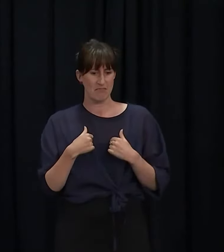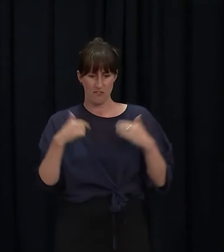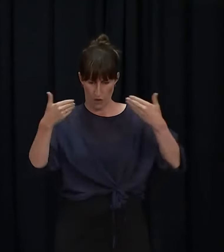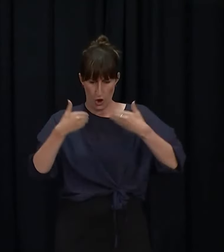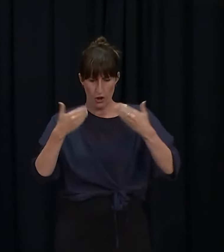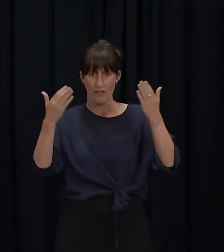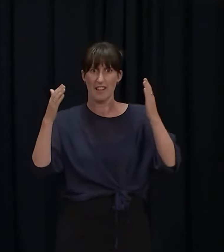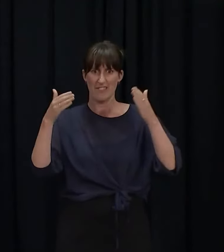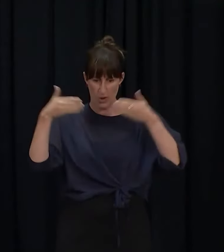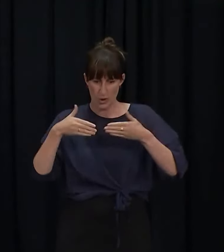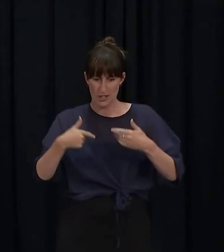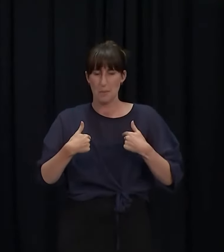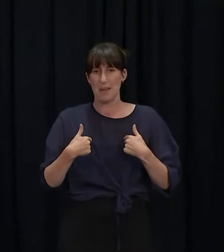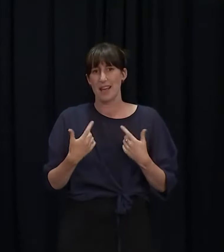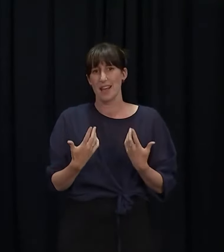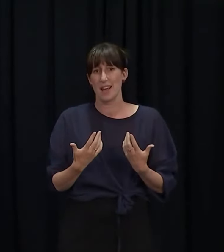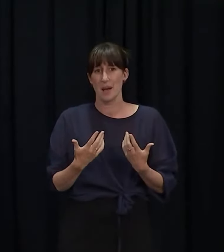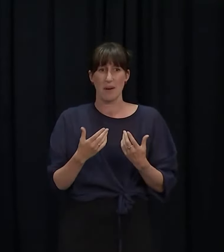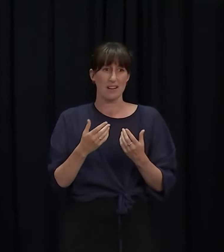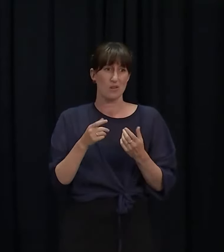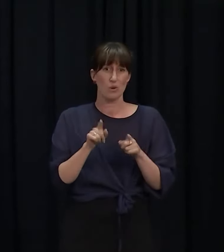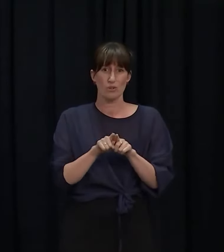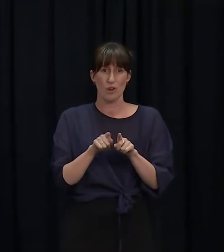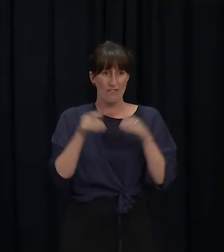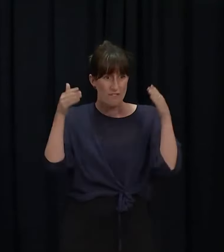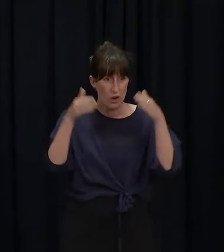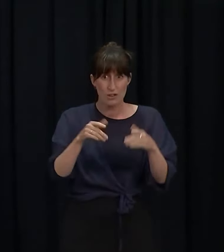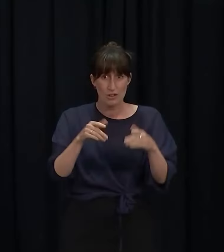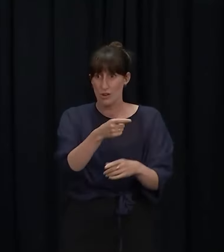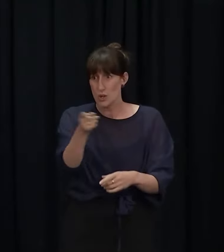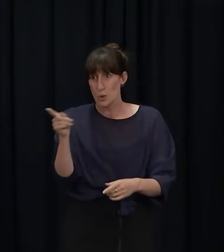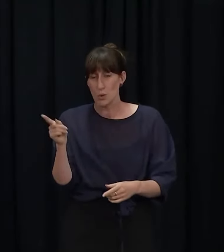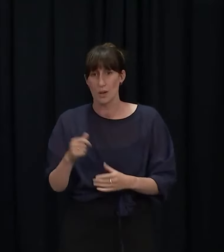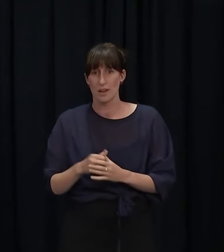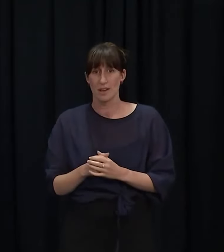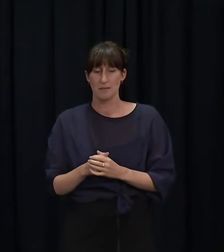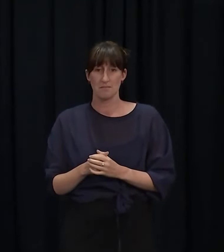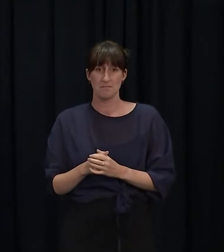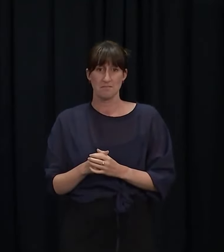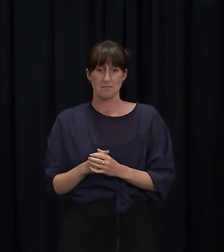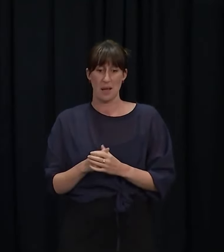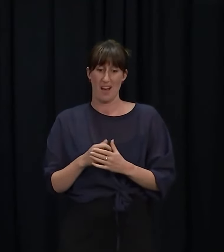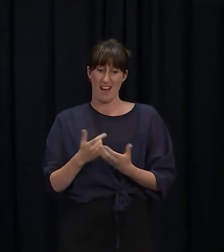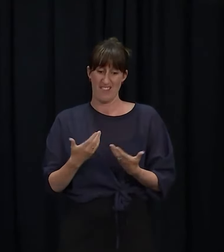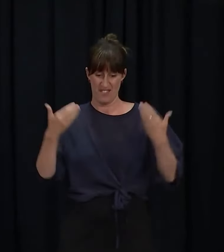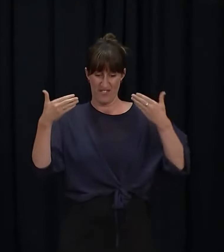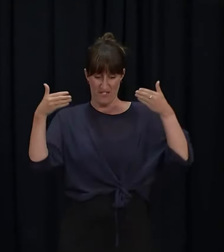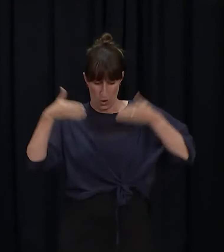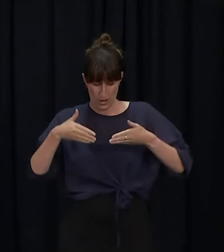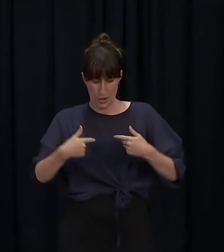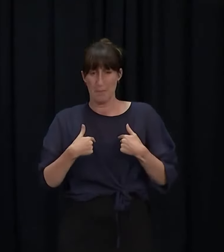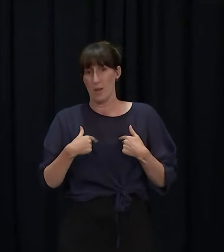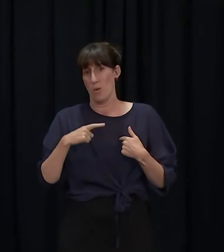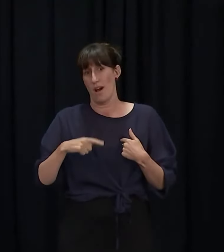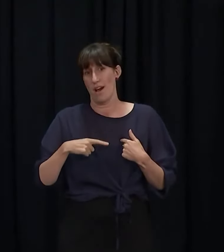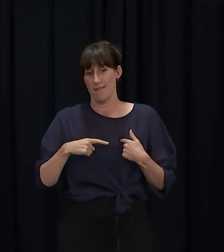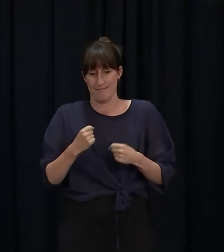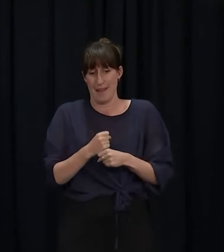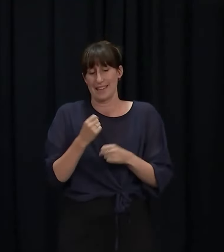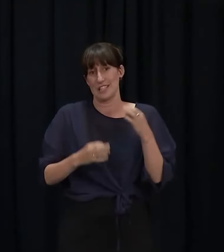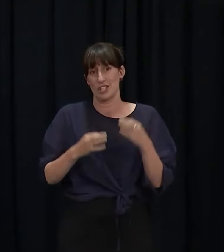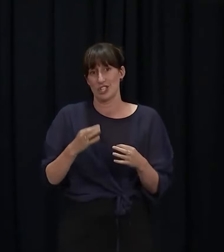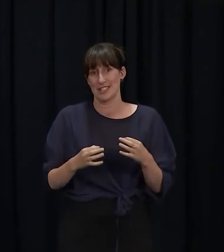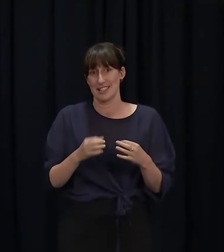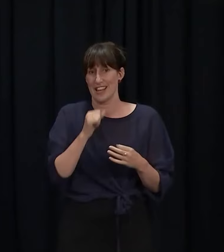reflection of the fact that we are the decision makers. And if people don't like the decisions that are being made, then it's us that, of course, will hear the